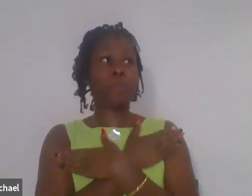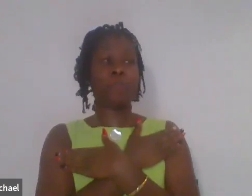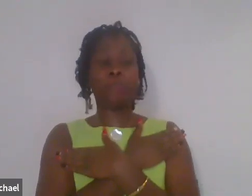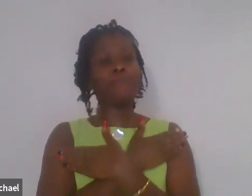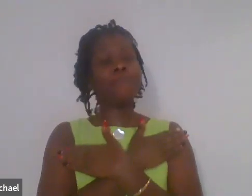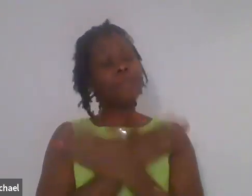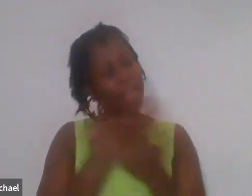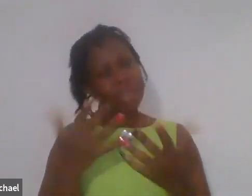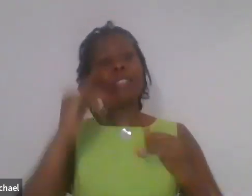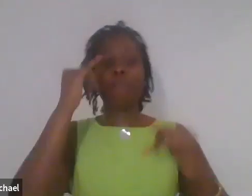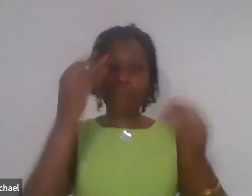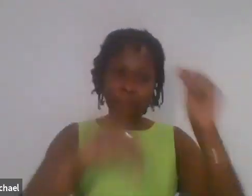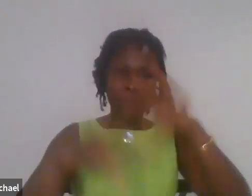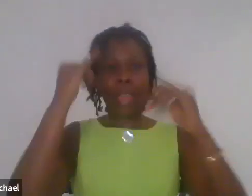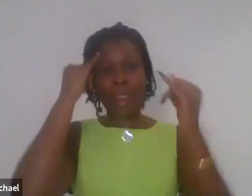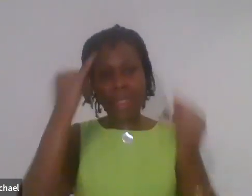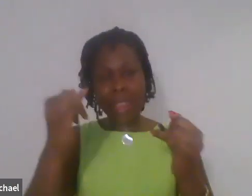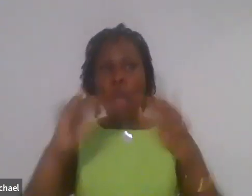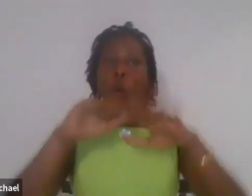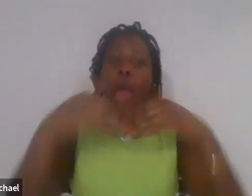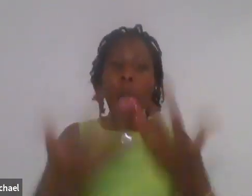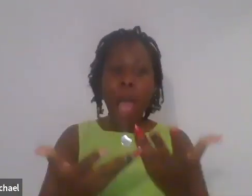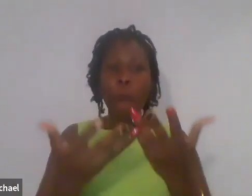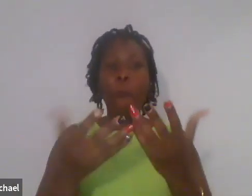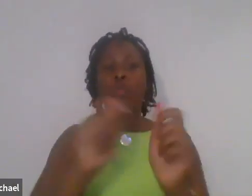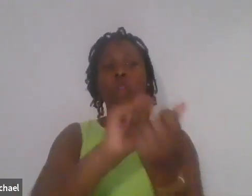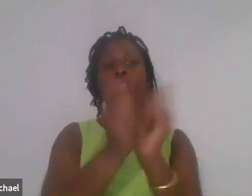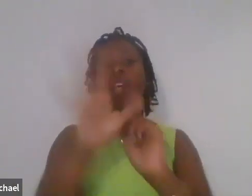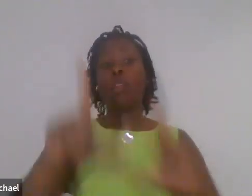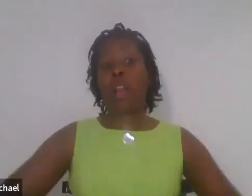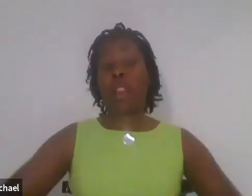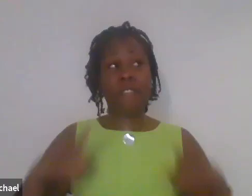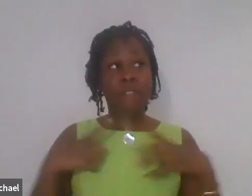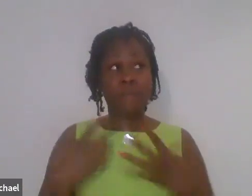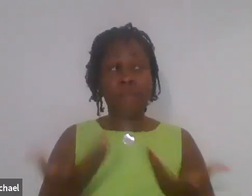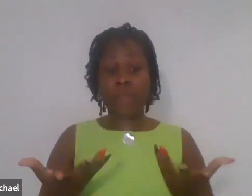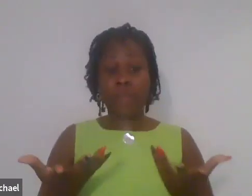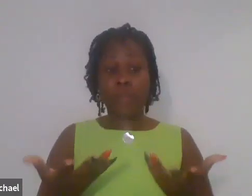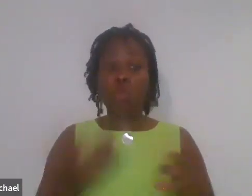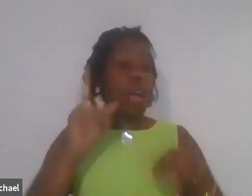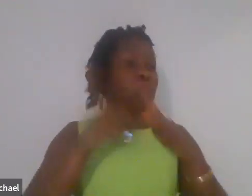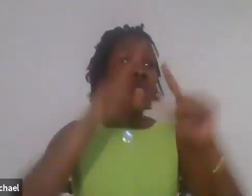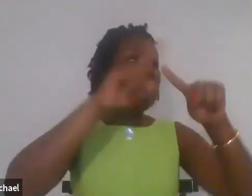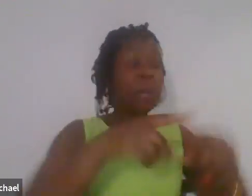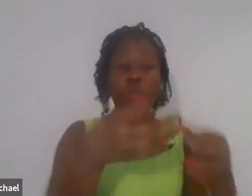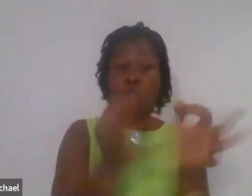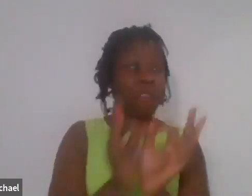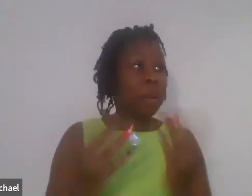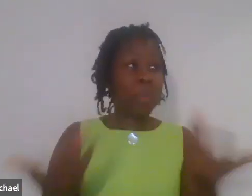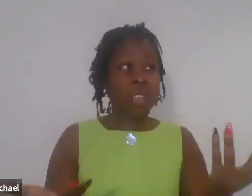friends. relative, on how Get you can ideas change your on how life. you can change your life. You cannot depend on your You cannot family. depend